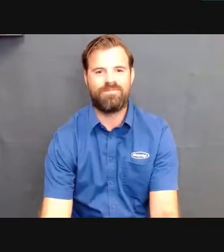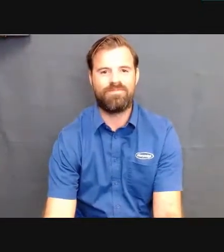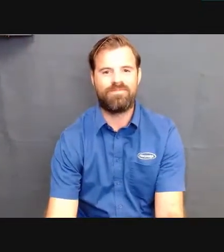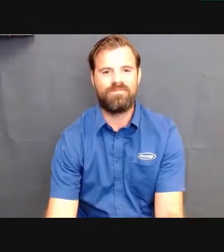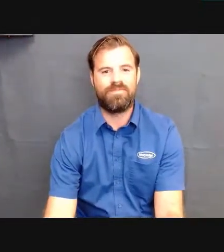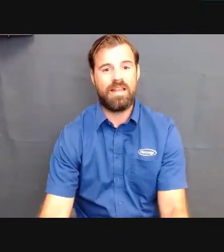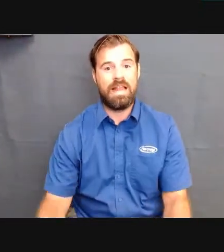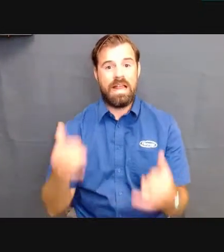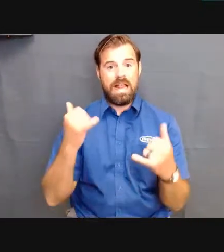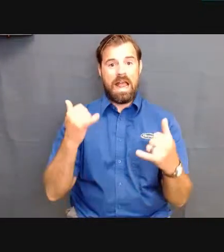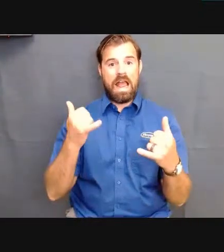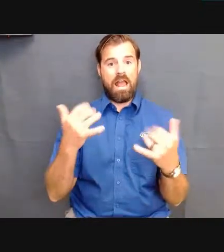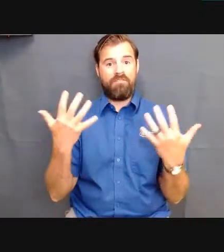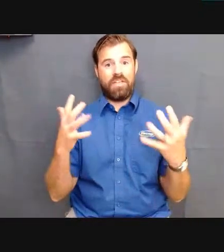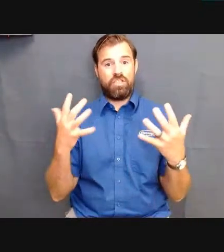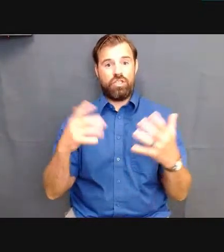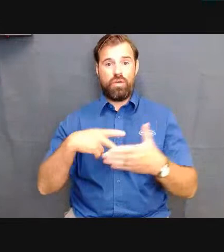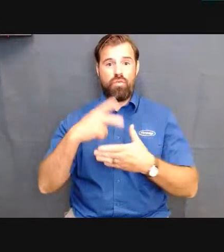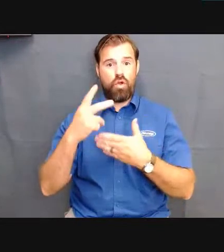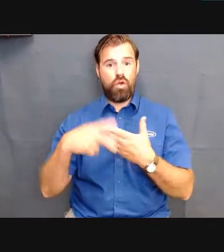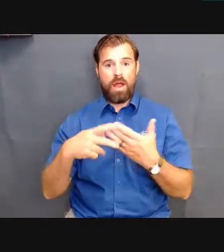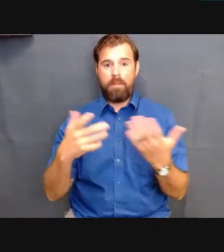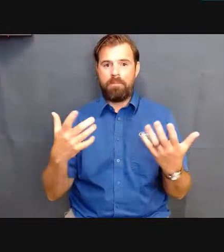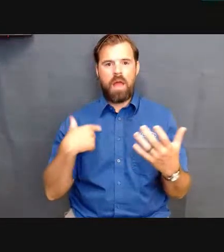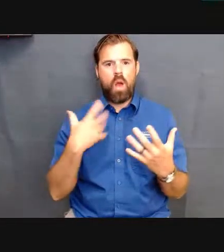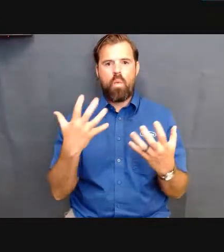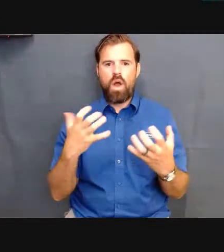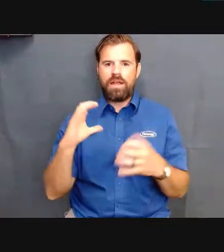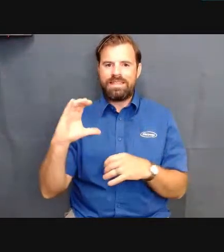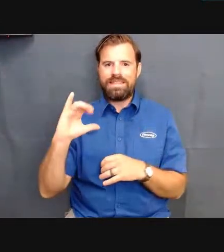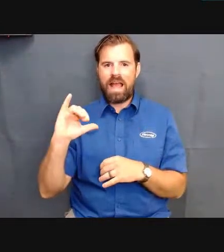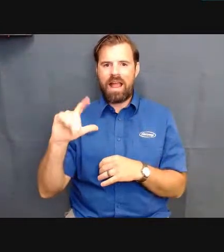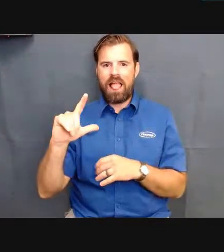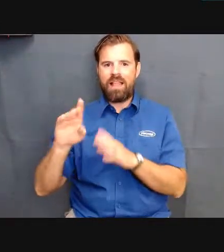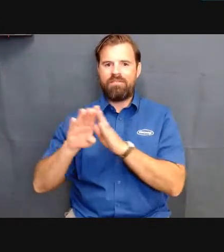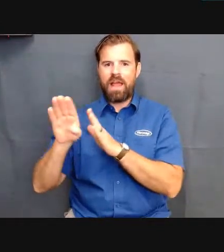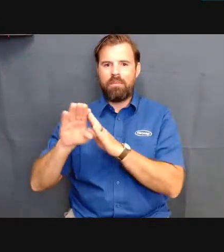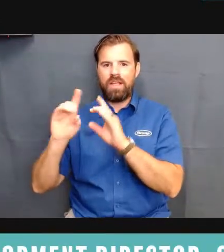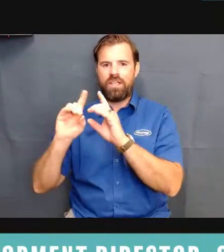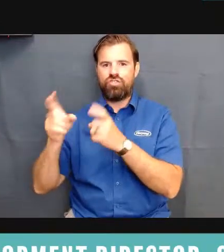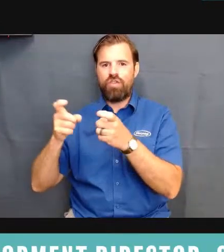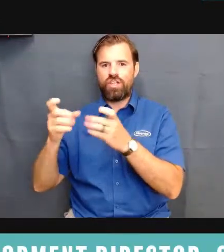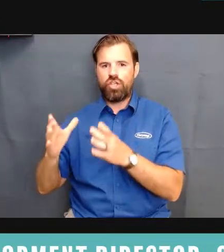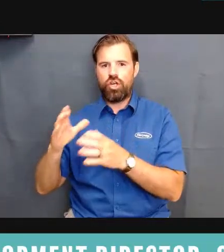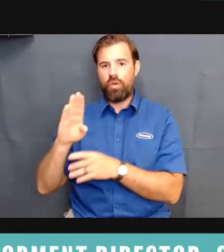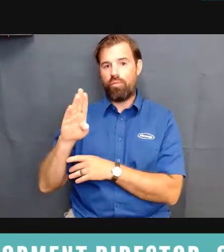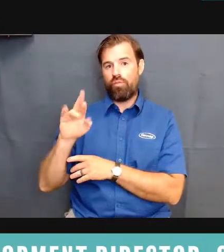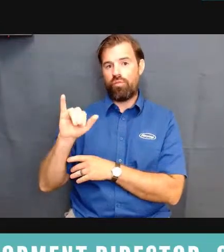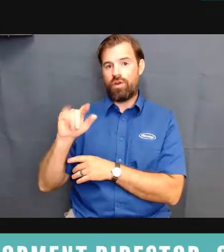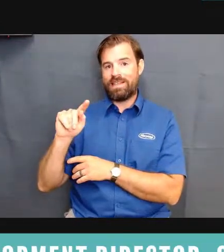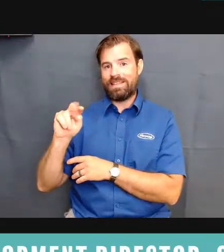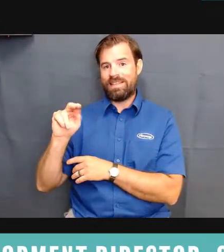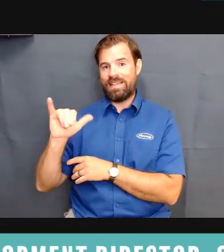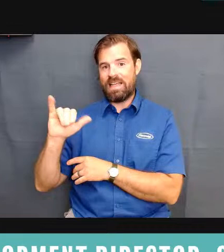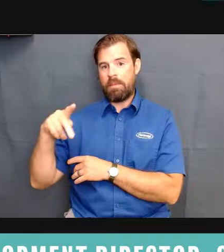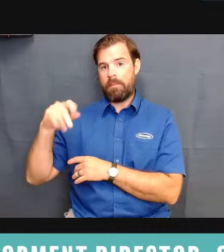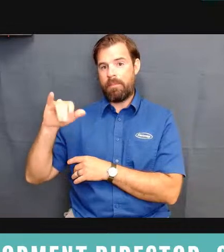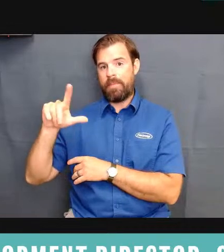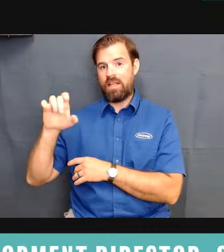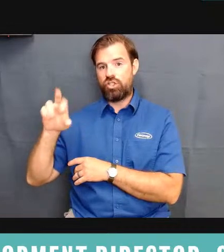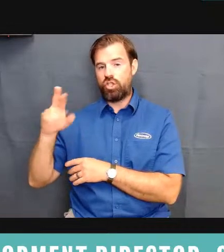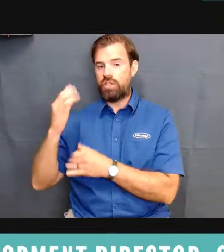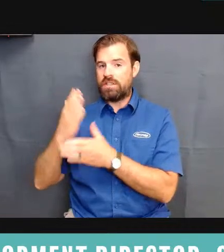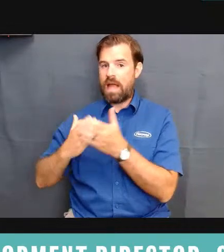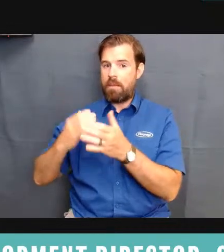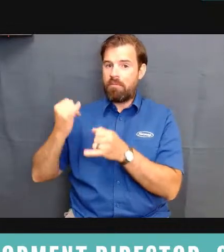All right, now to wrap up tonight's program, I'd really like to have CIL's Development Director, Brittany Pilcher, join me for some final remarks and to announce